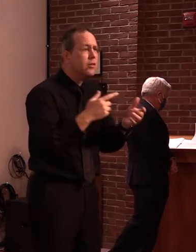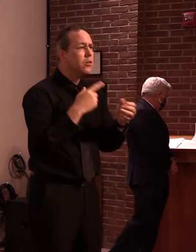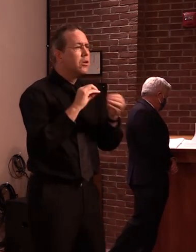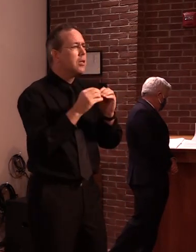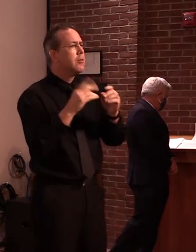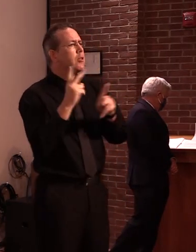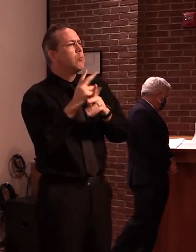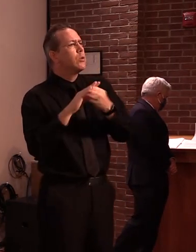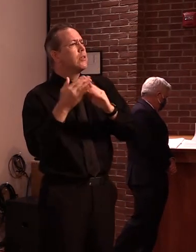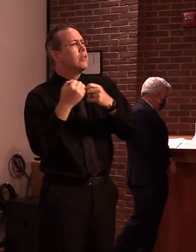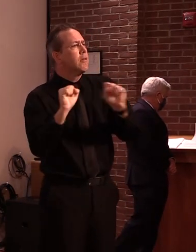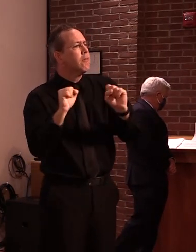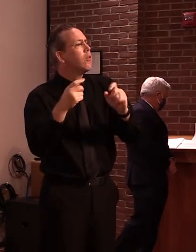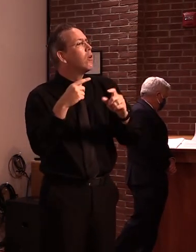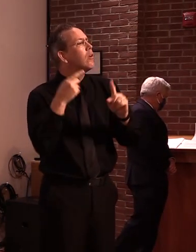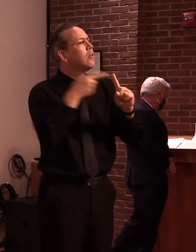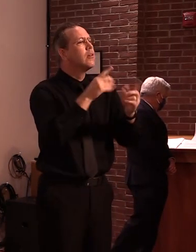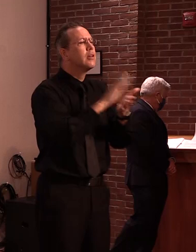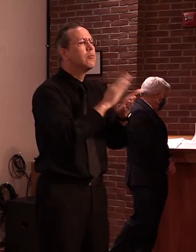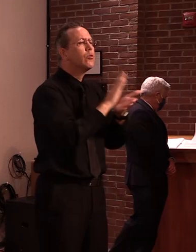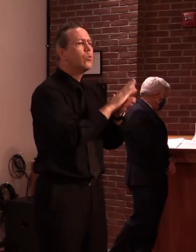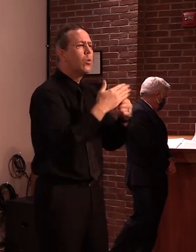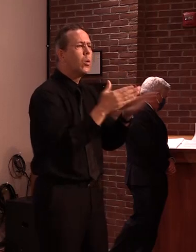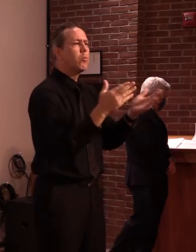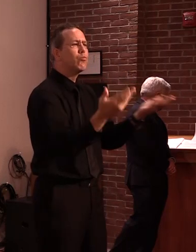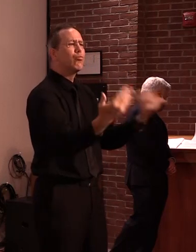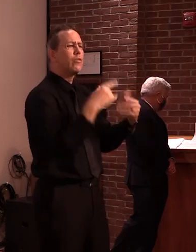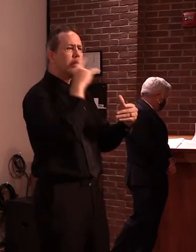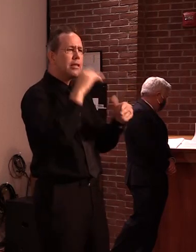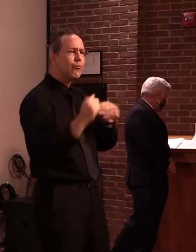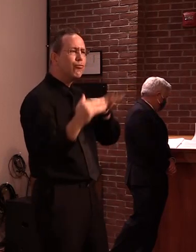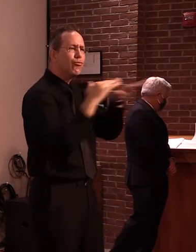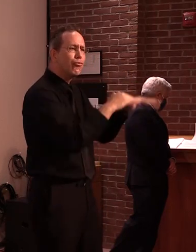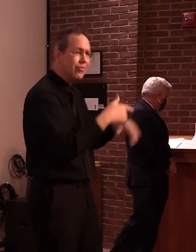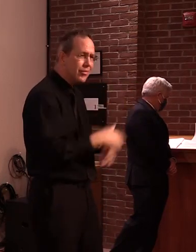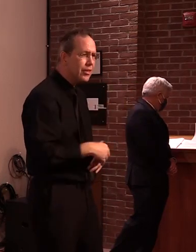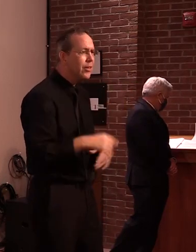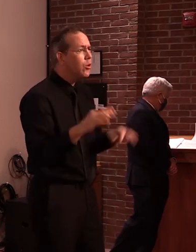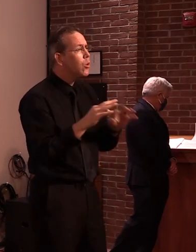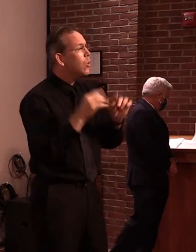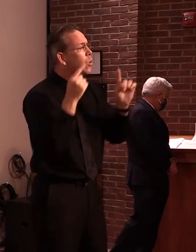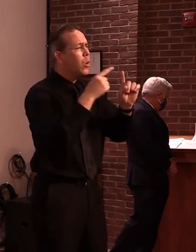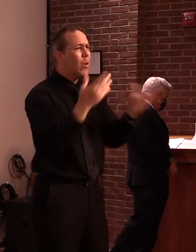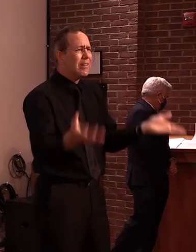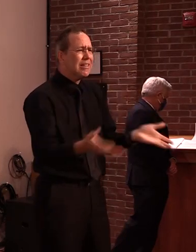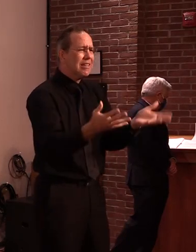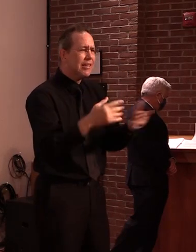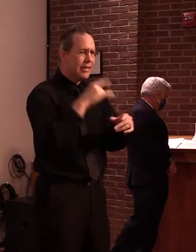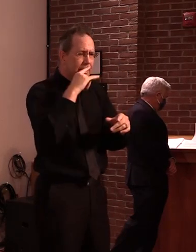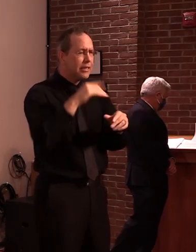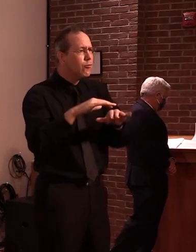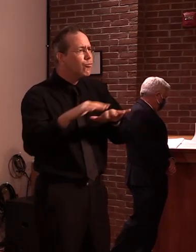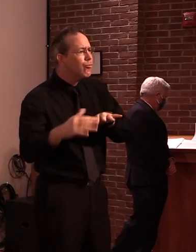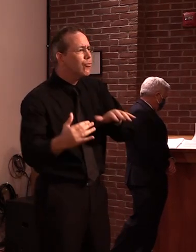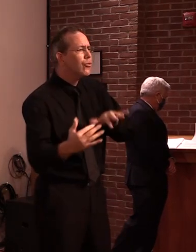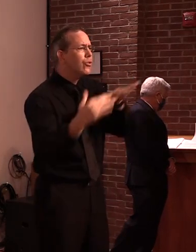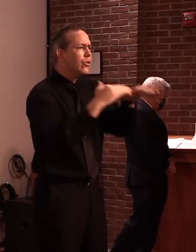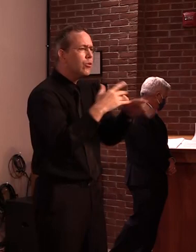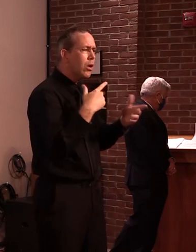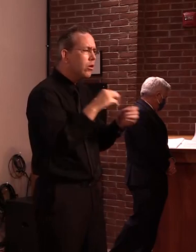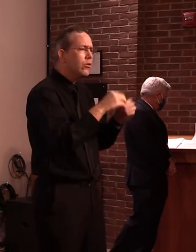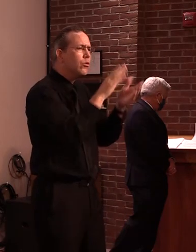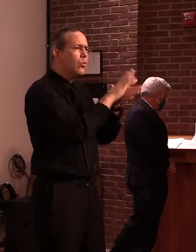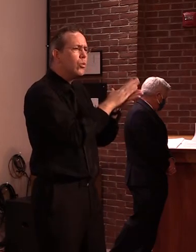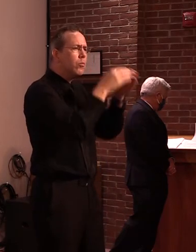month and work to increase the amount of in-person instruction that we know is best for our kids. The